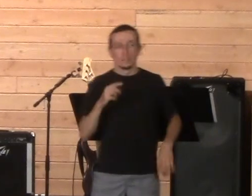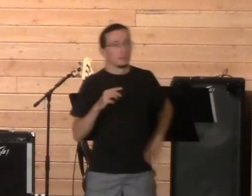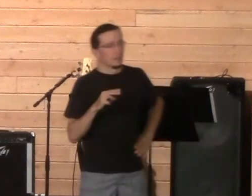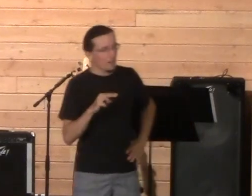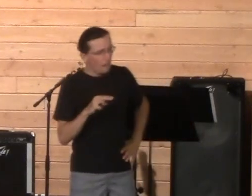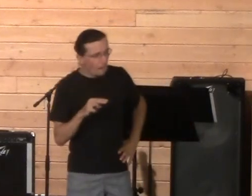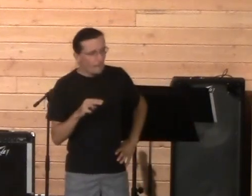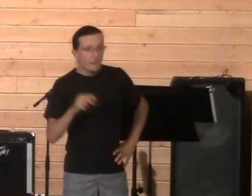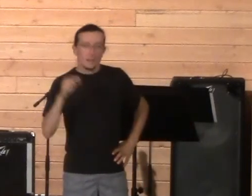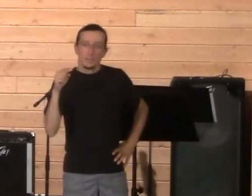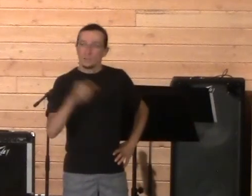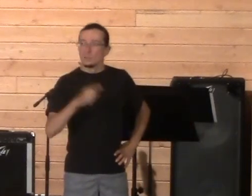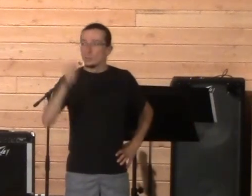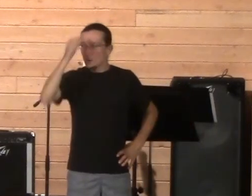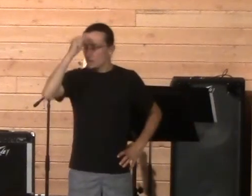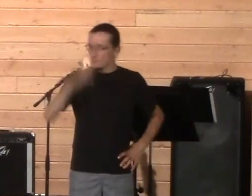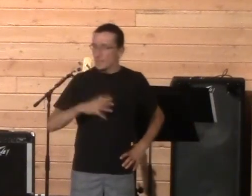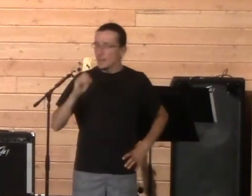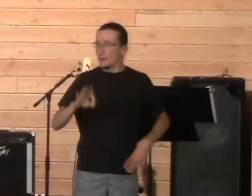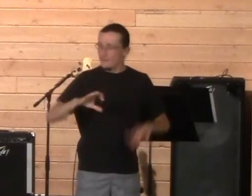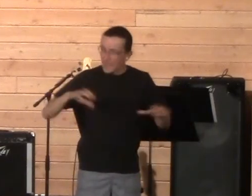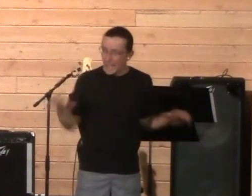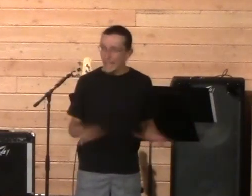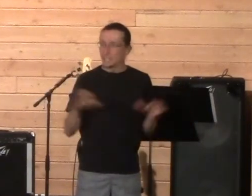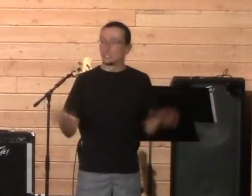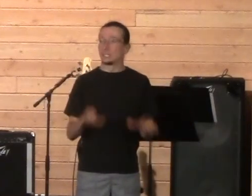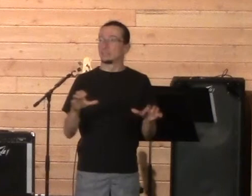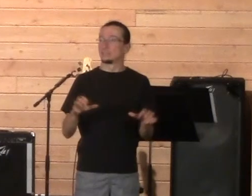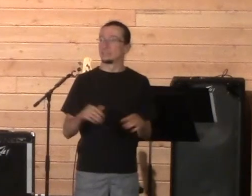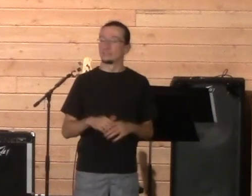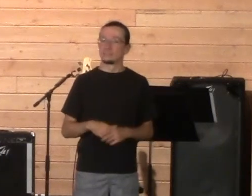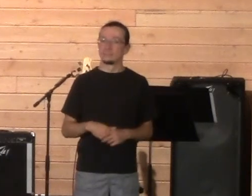sir, are a man of action.